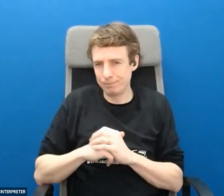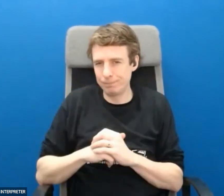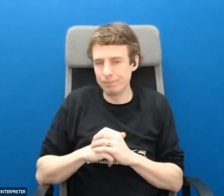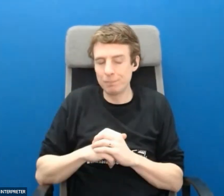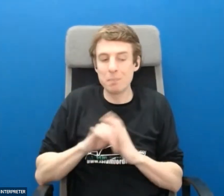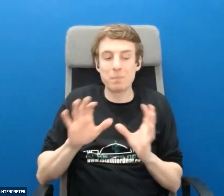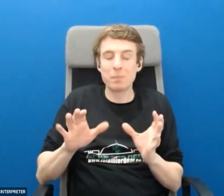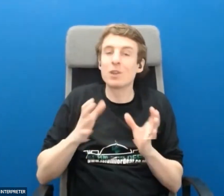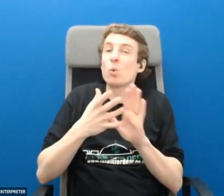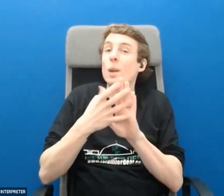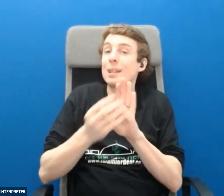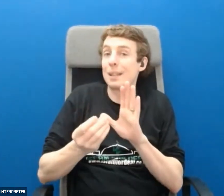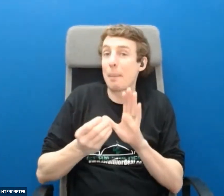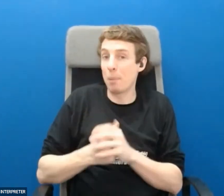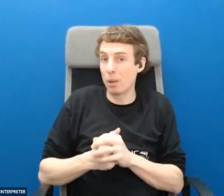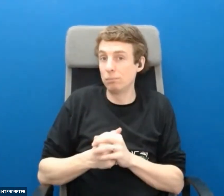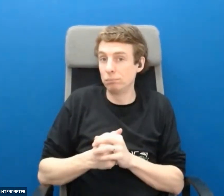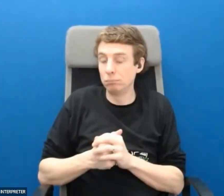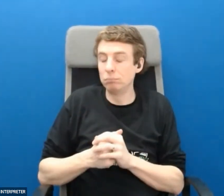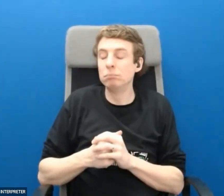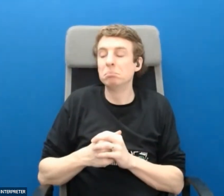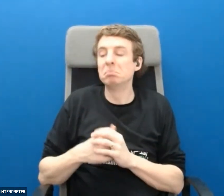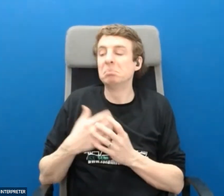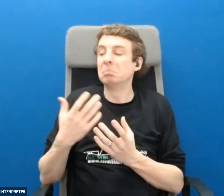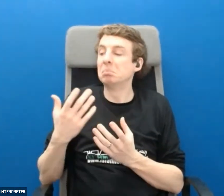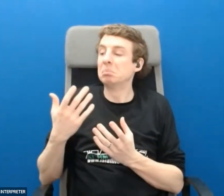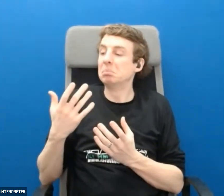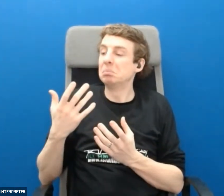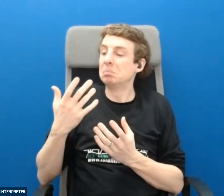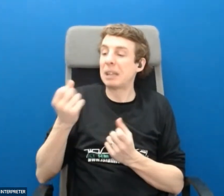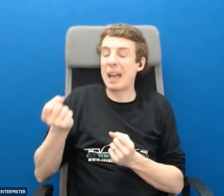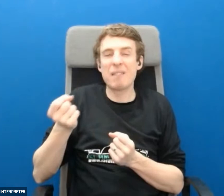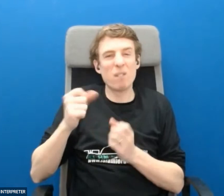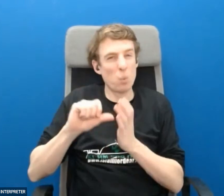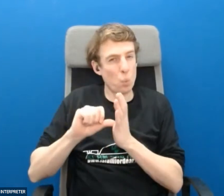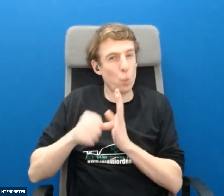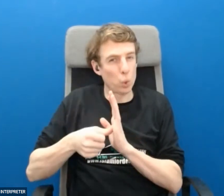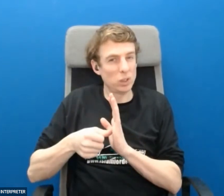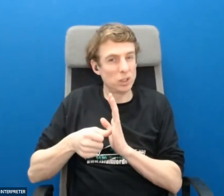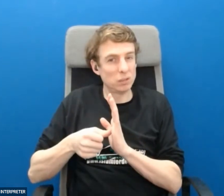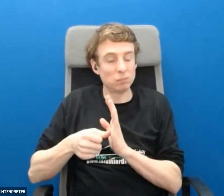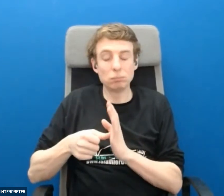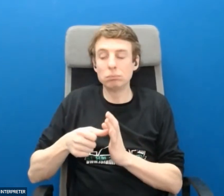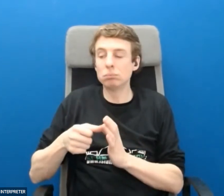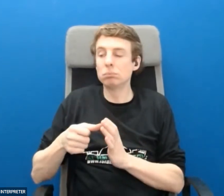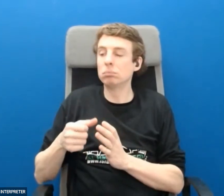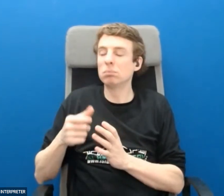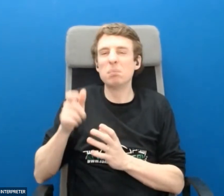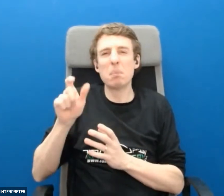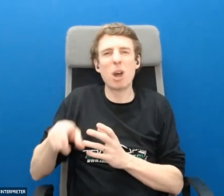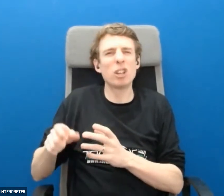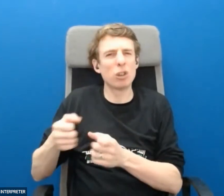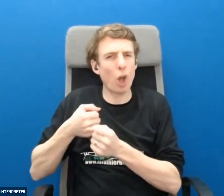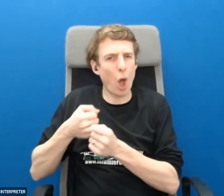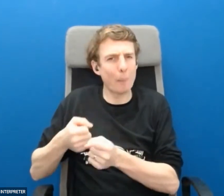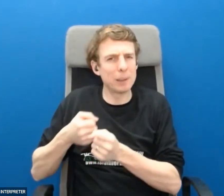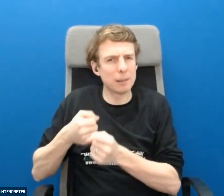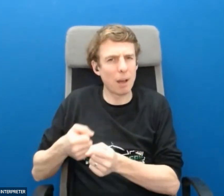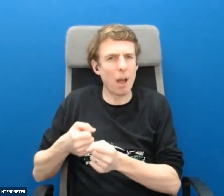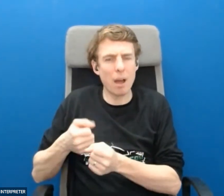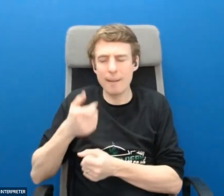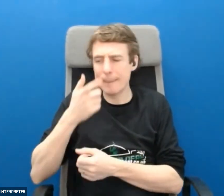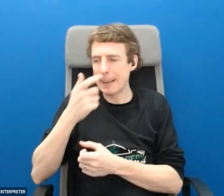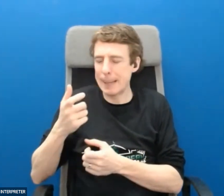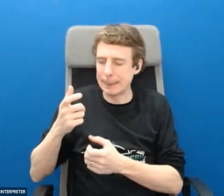wood. And in Arabic, and I suppose in English, you would say he makes it.